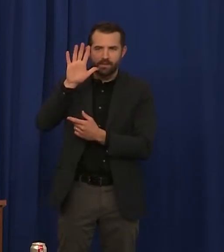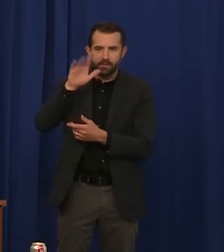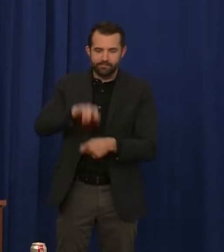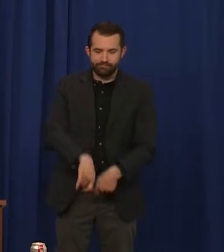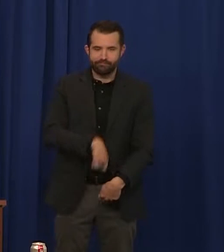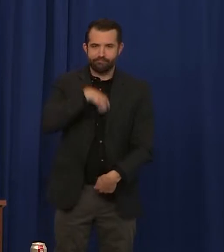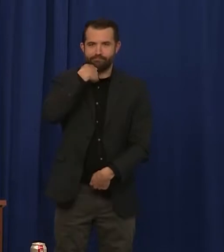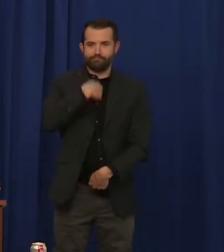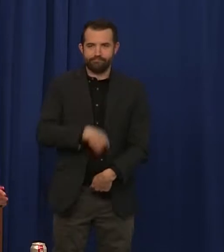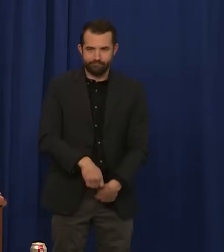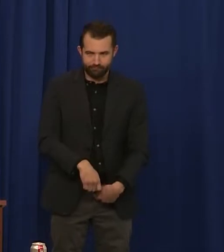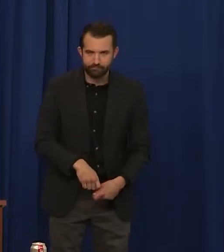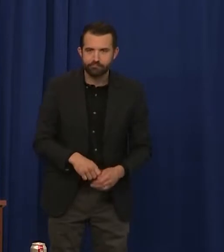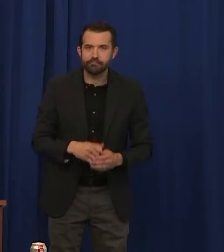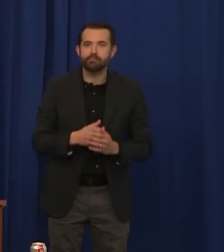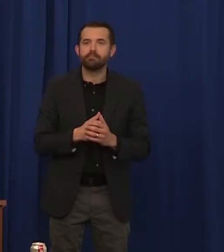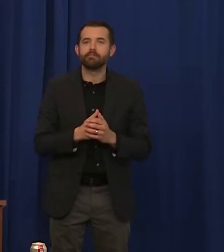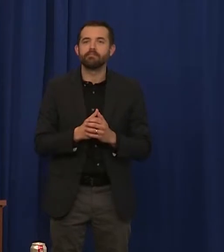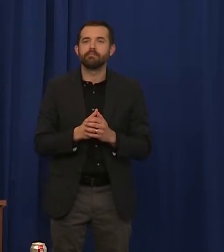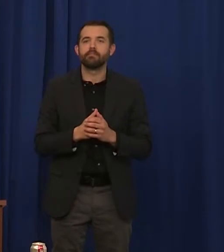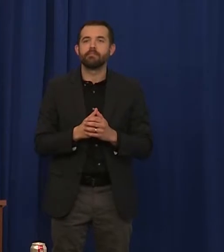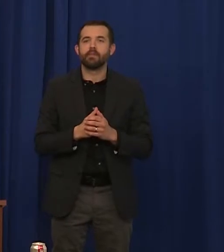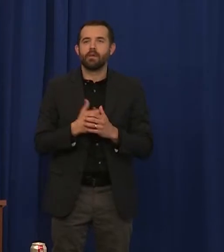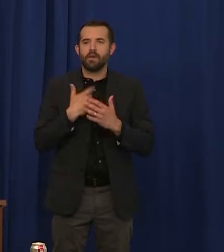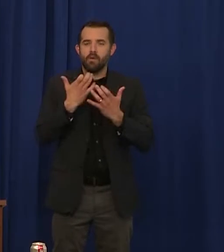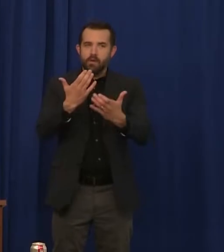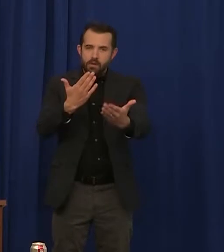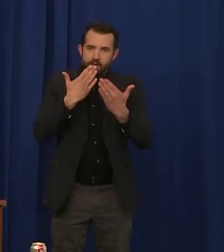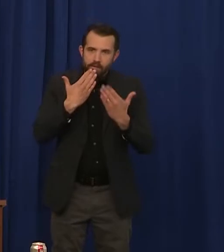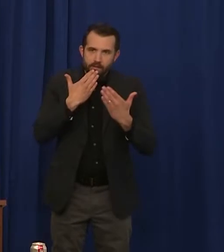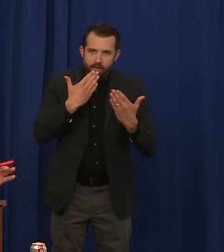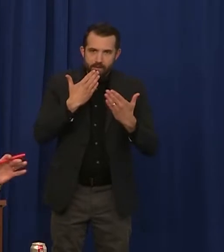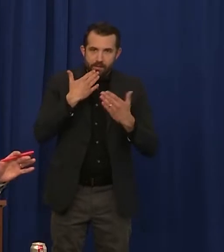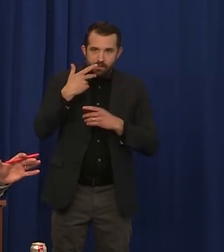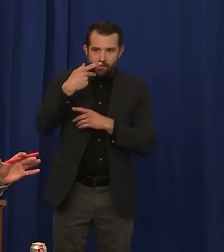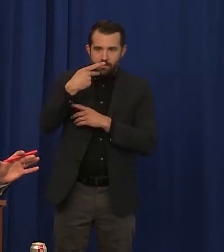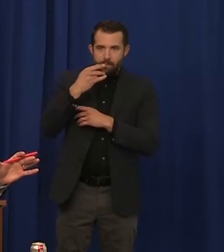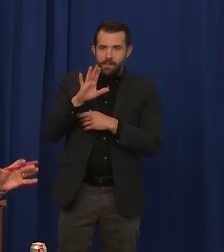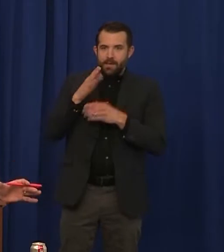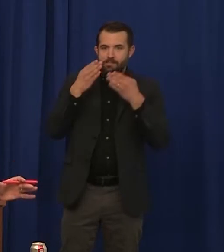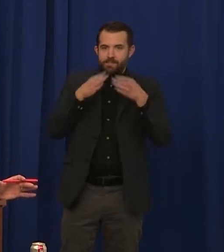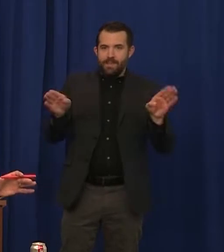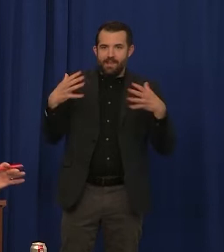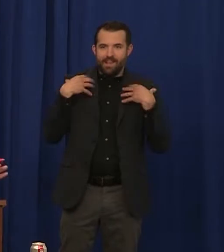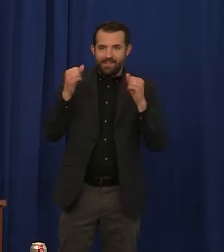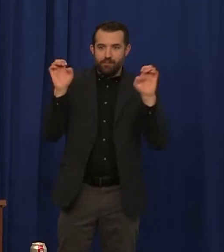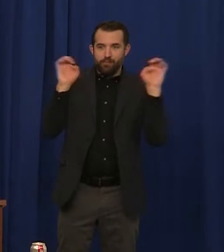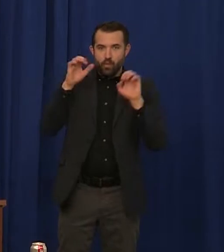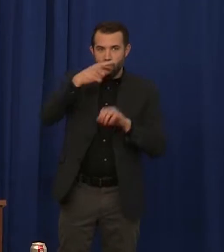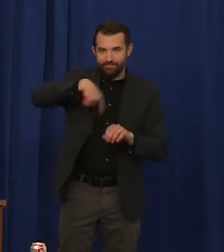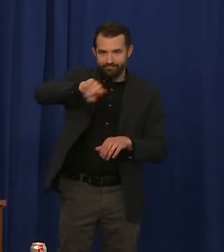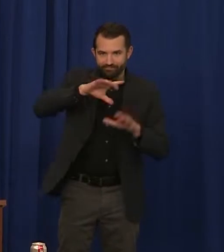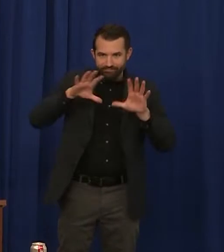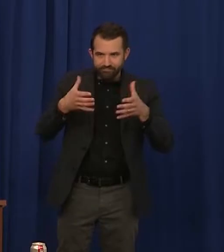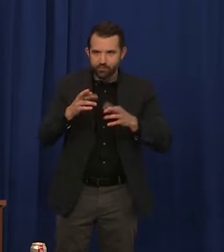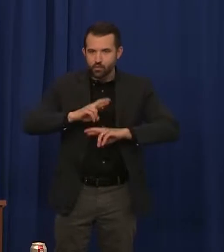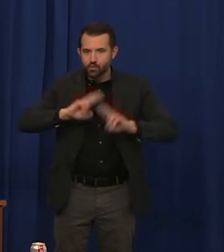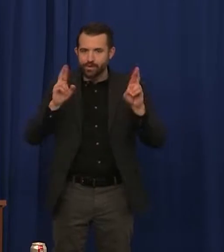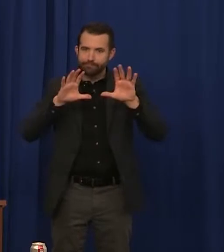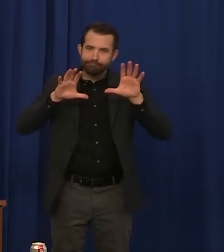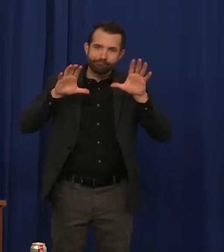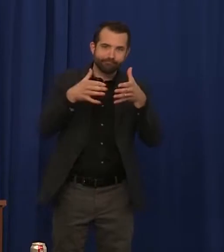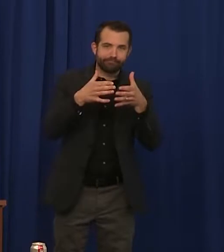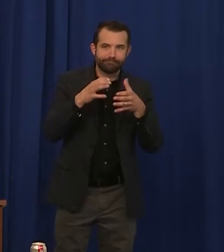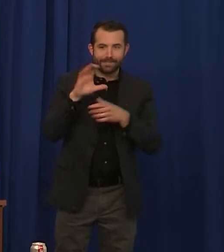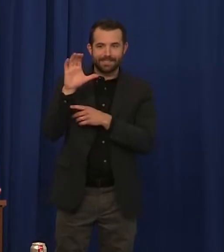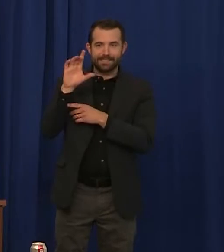always, I'd like to thank the Public Health Emergency Preparedness Team, working with our colleagues at MEMA, County Emergency Management,